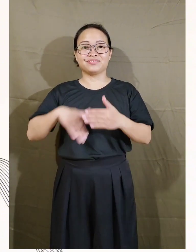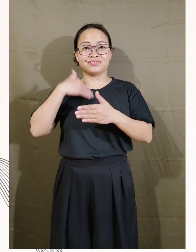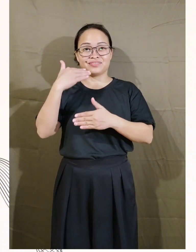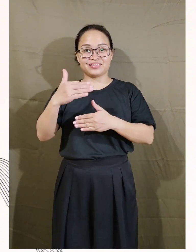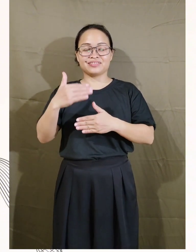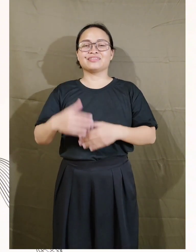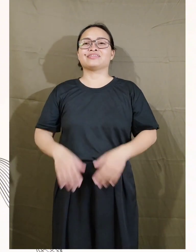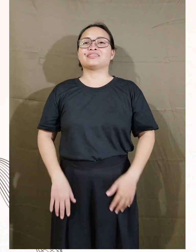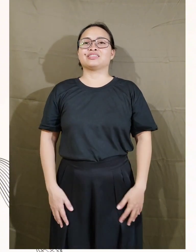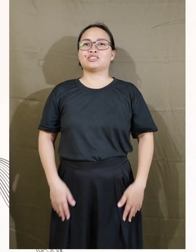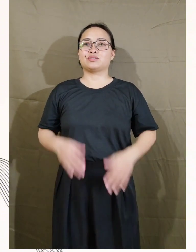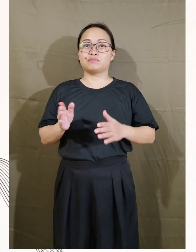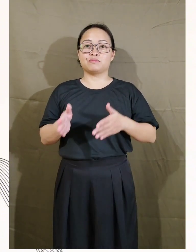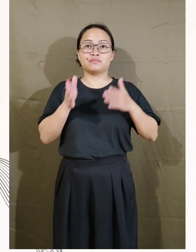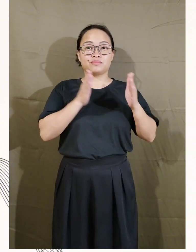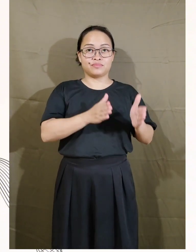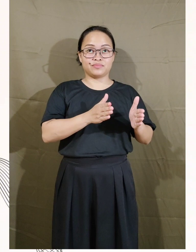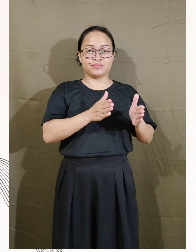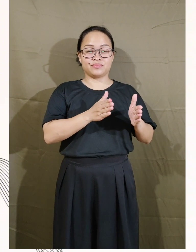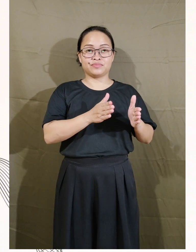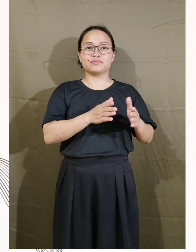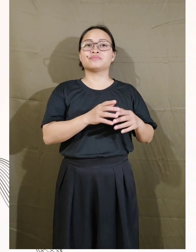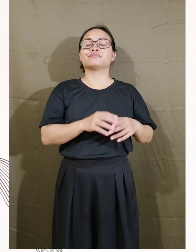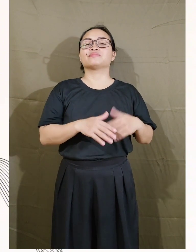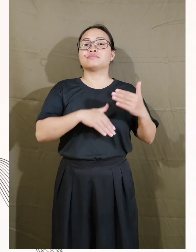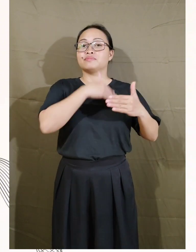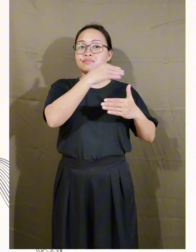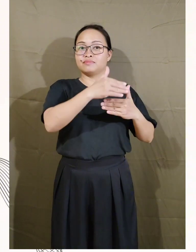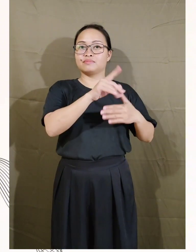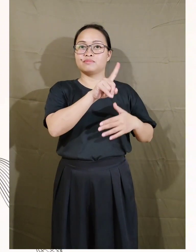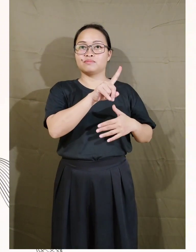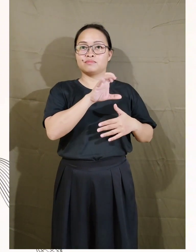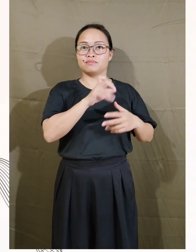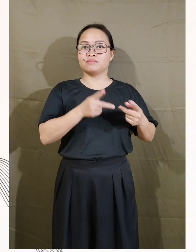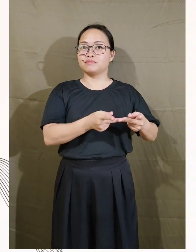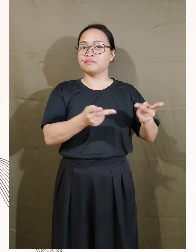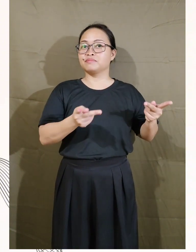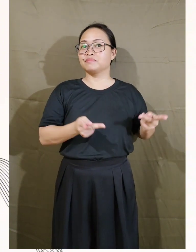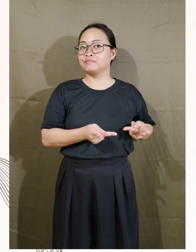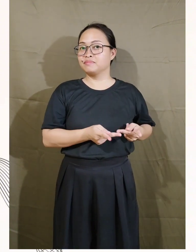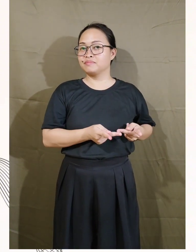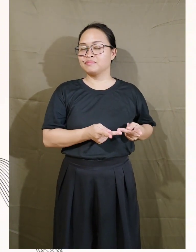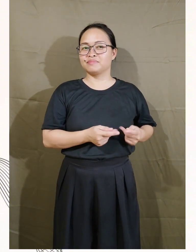Step 4. Move to the next column or in hundreds place.